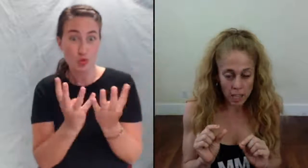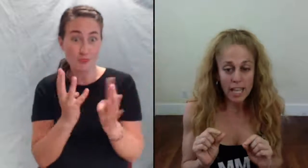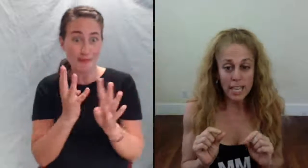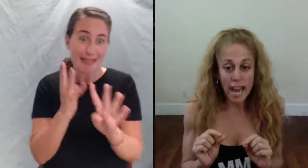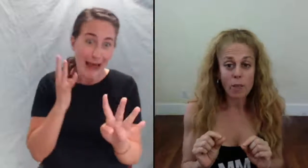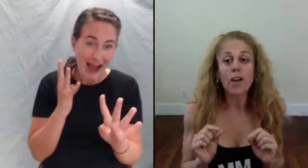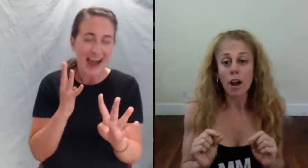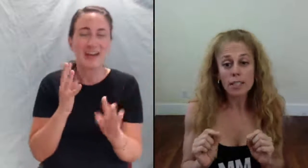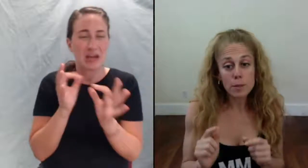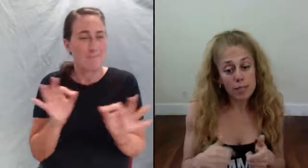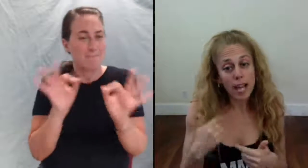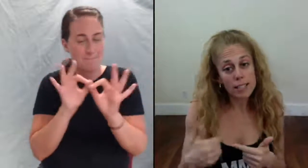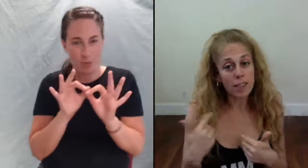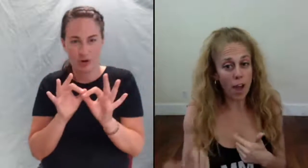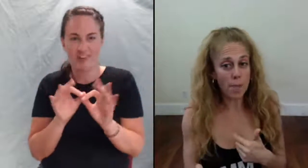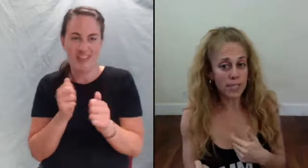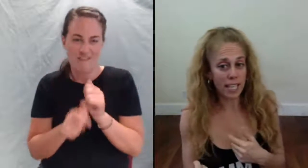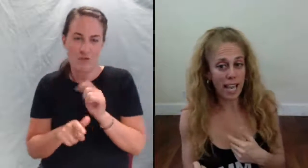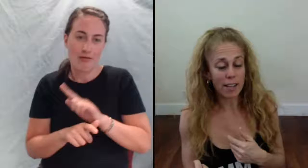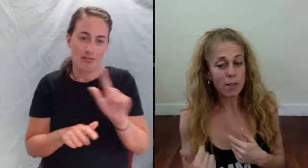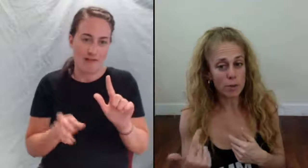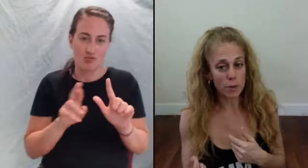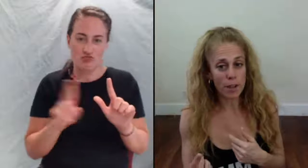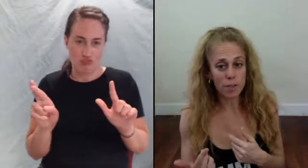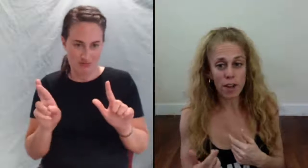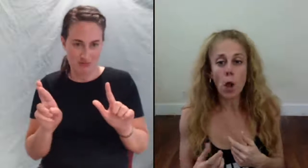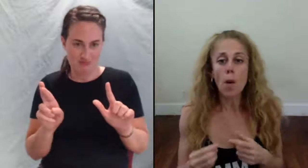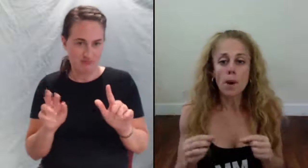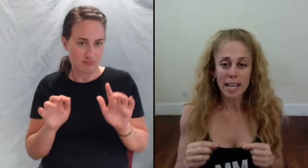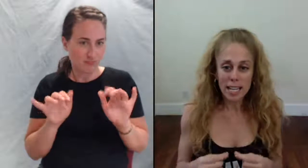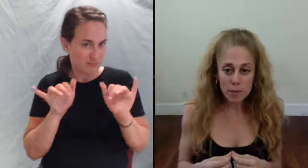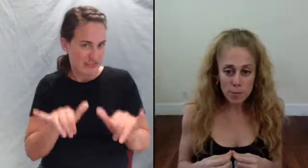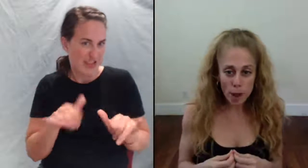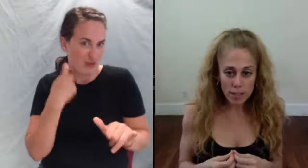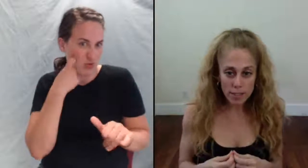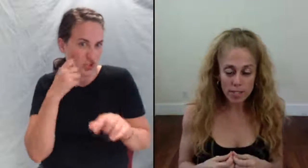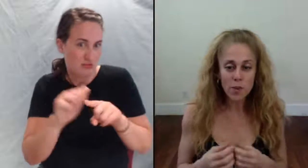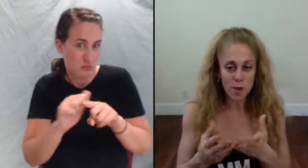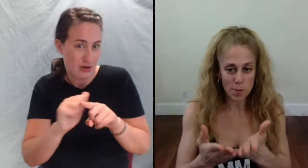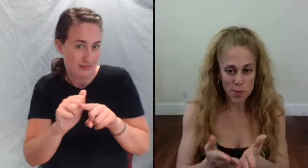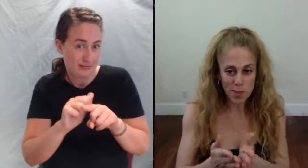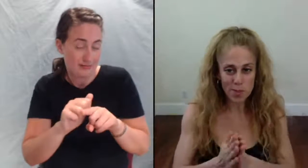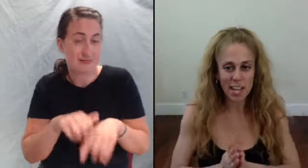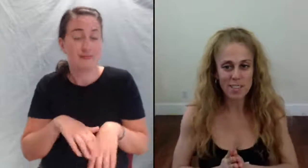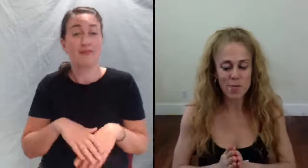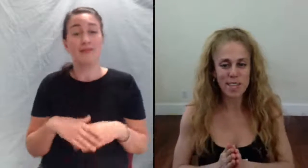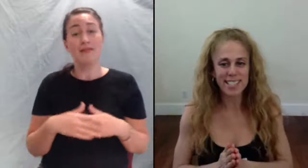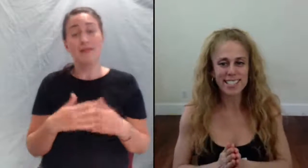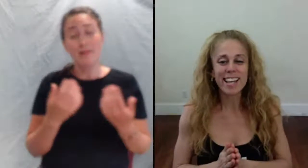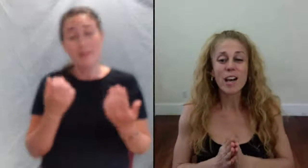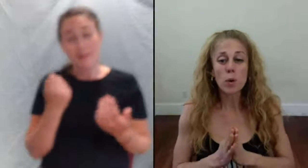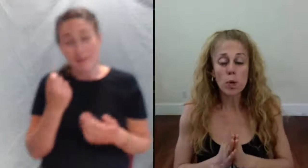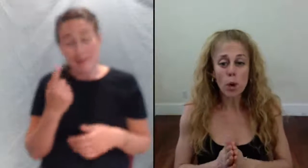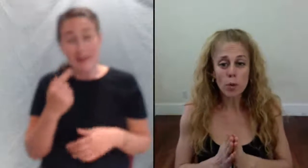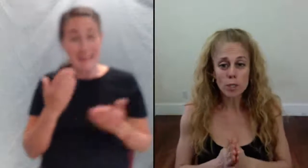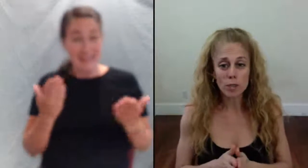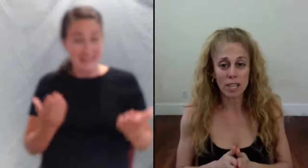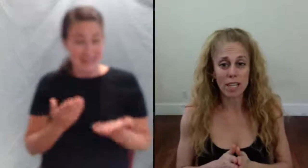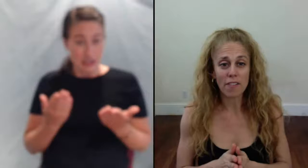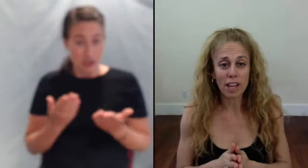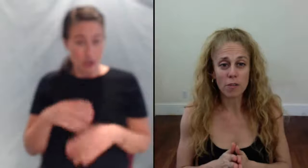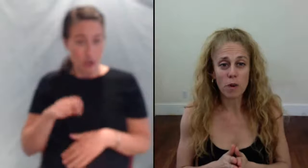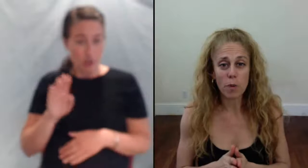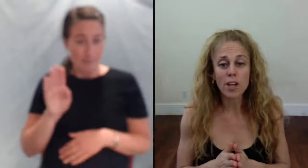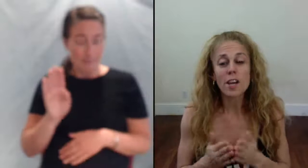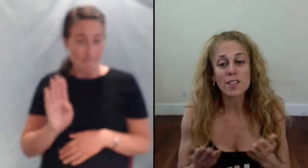rule. Now, there are Timba lines on the opposite leg with the right front, but in Boston, where most of you guys are based, we always use